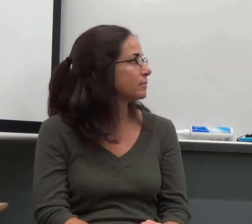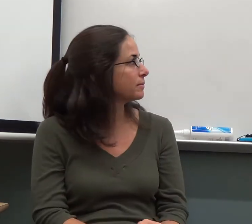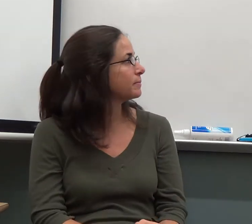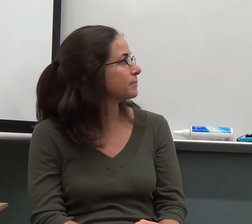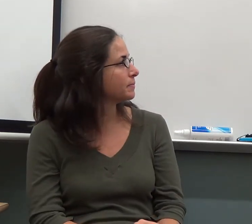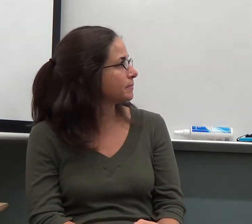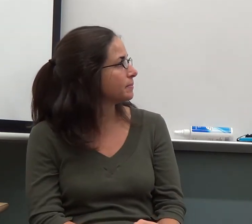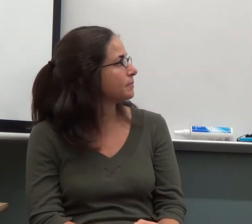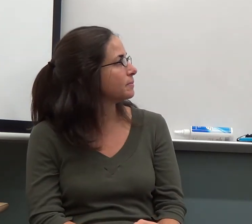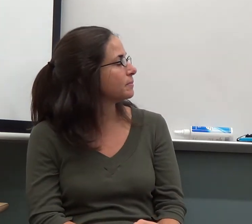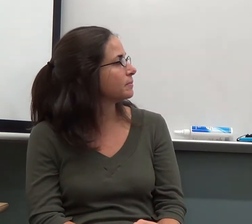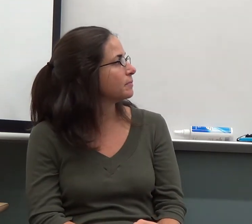A